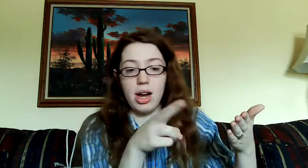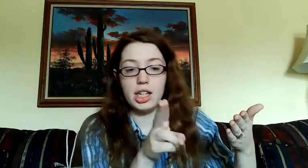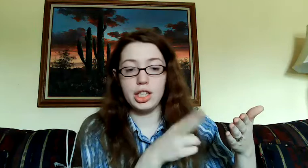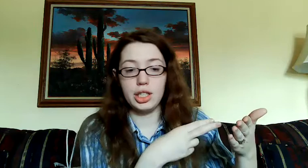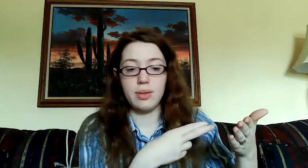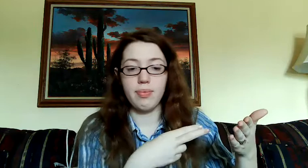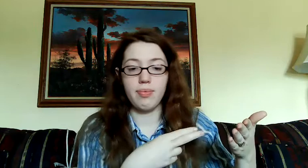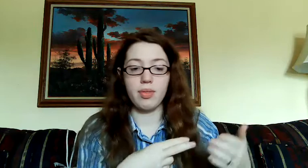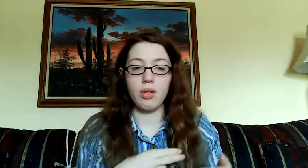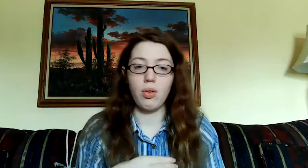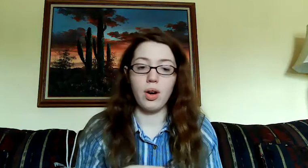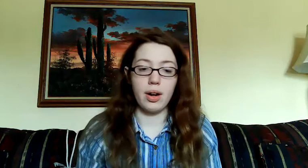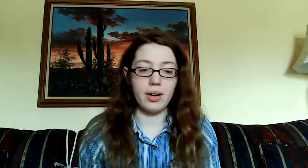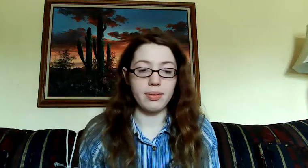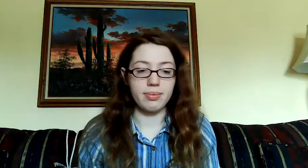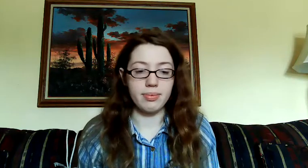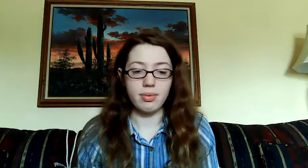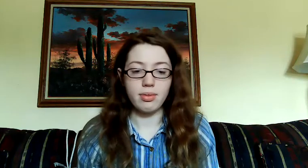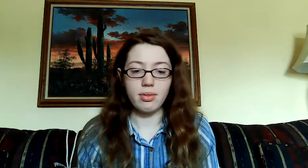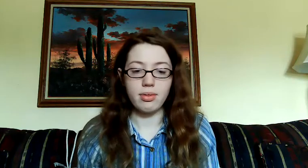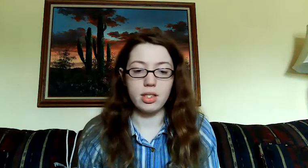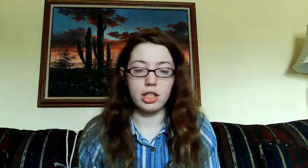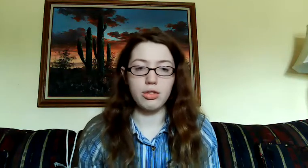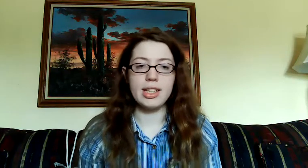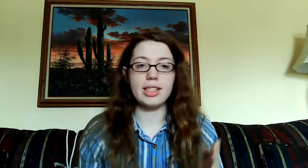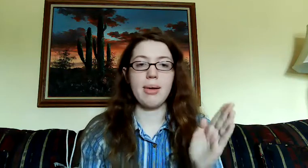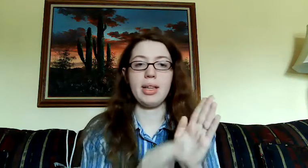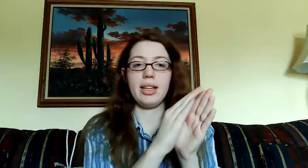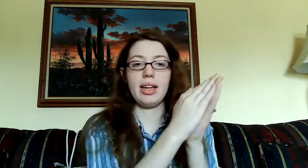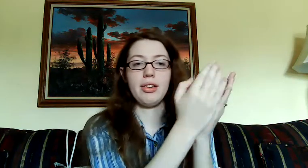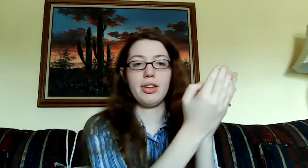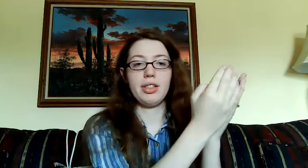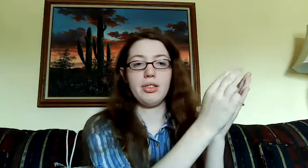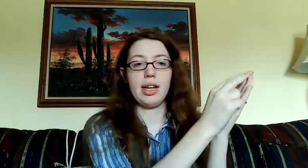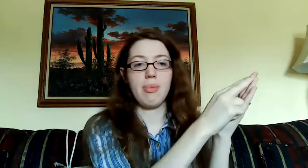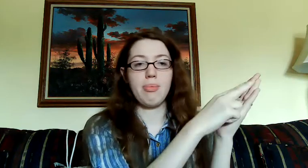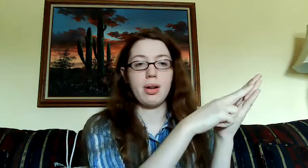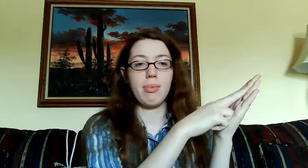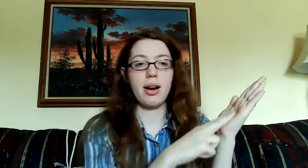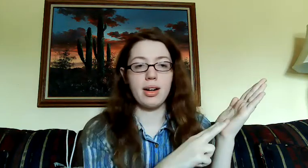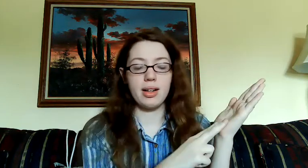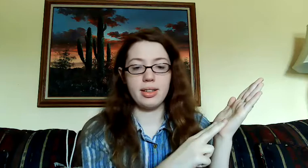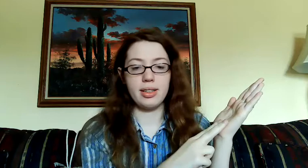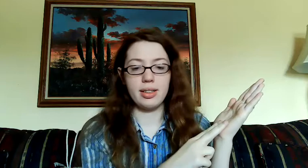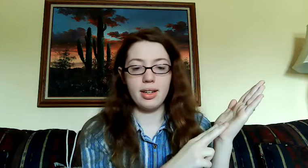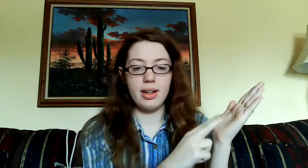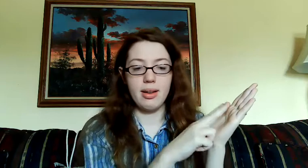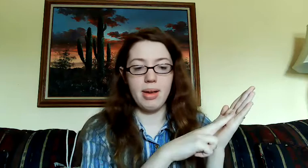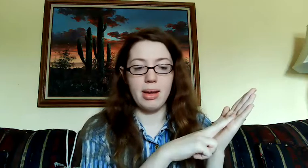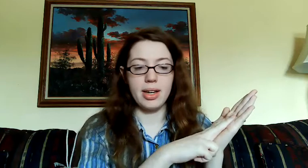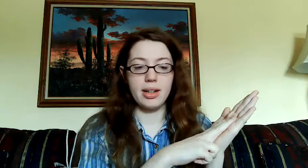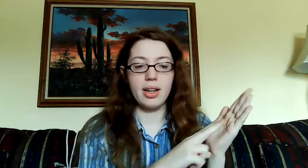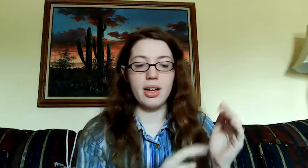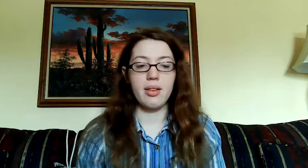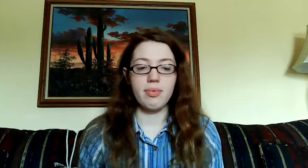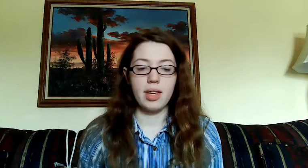paintbrush, or to trace something, like you could do like a bookmark, maybe. It's mostly